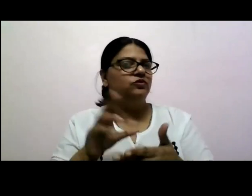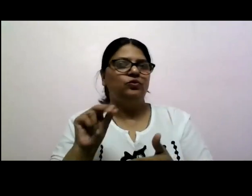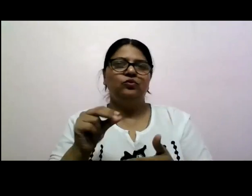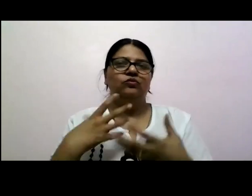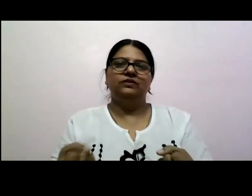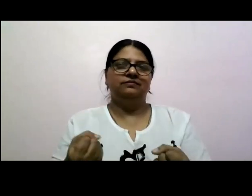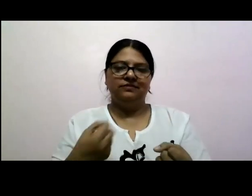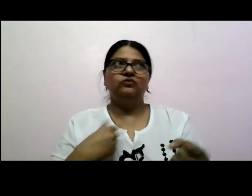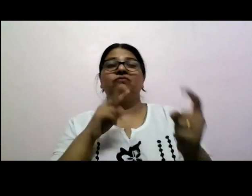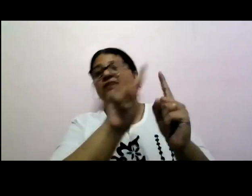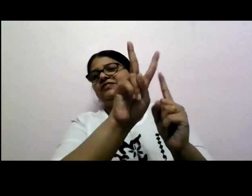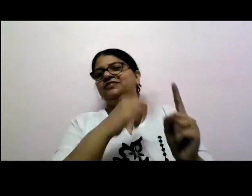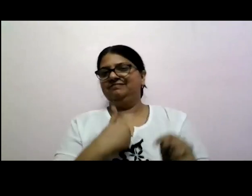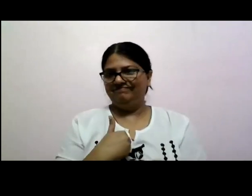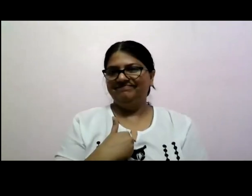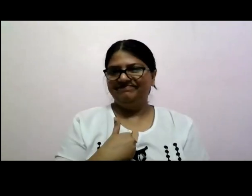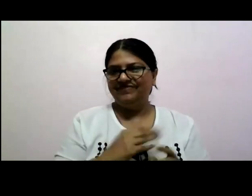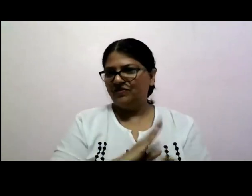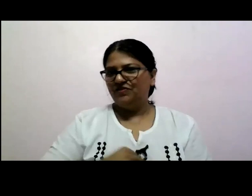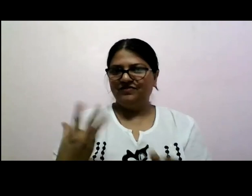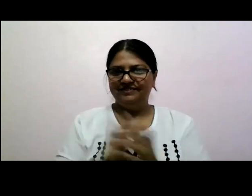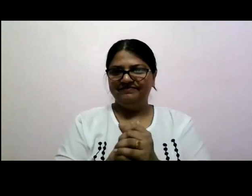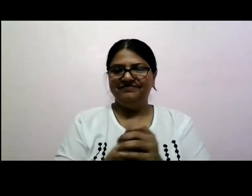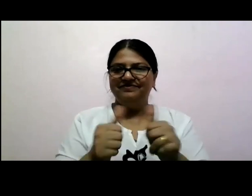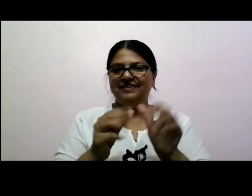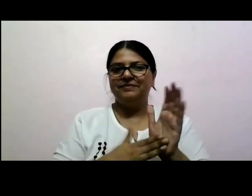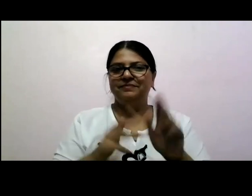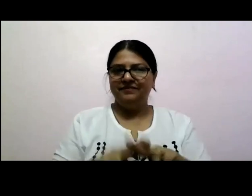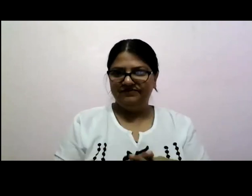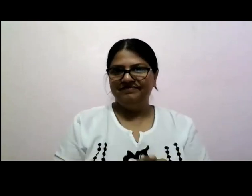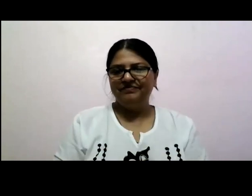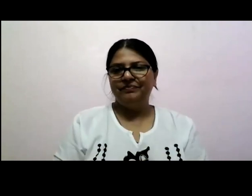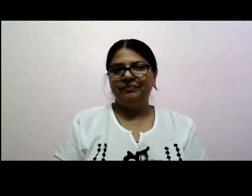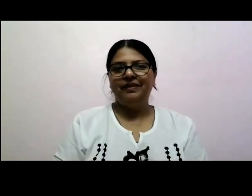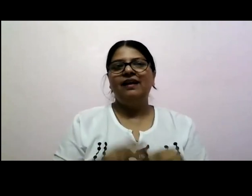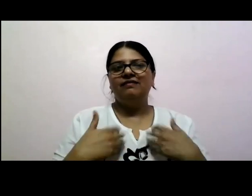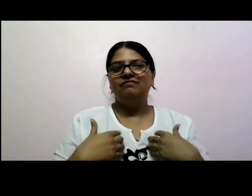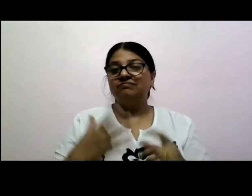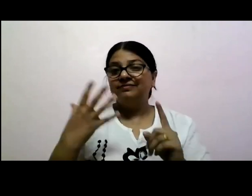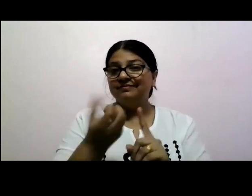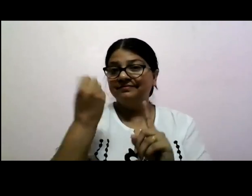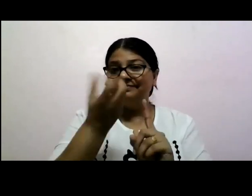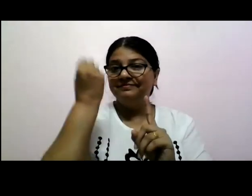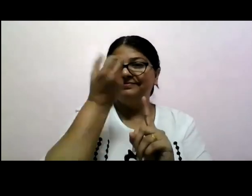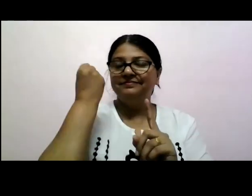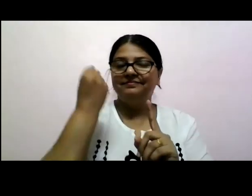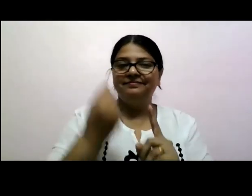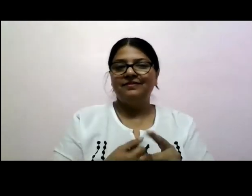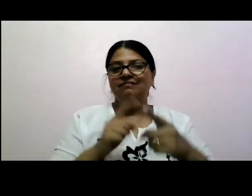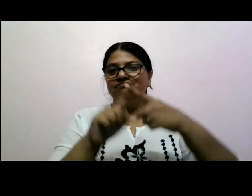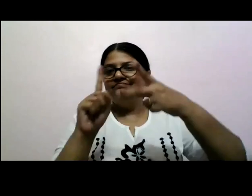and create an easy life for the deaf. That is what our vision is. We want a barrier-free life for the deaf